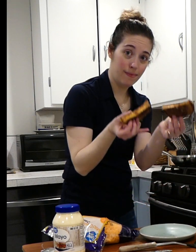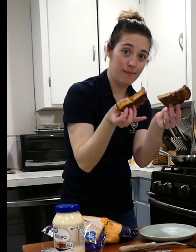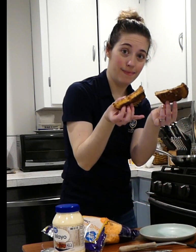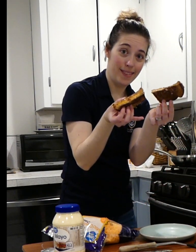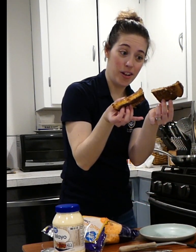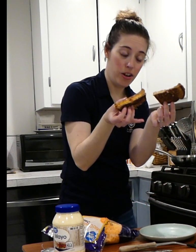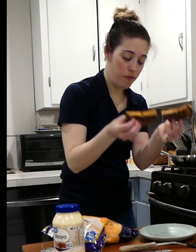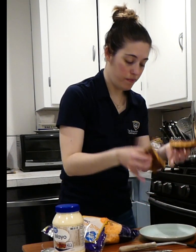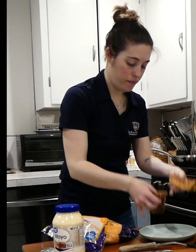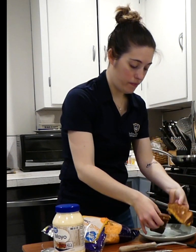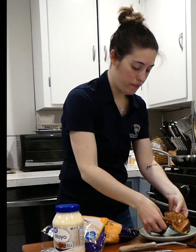There you go.